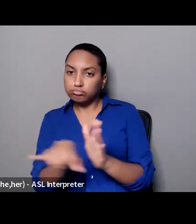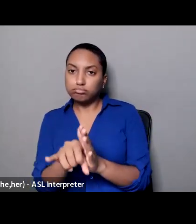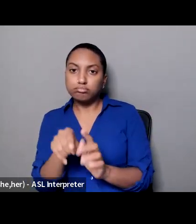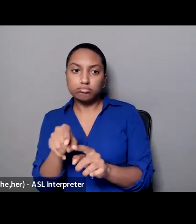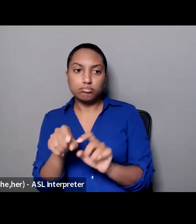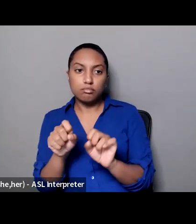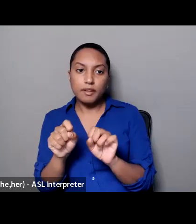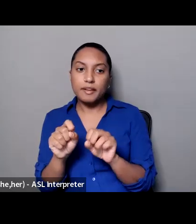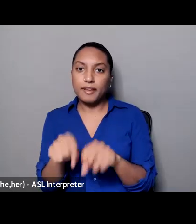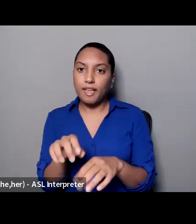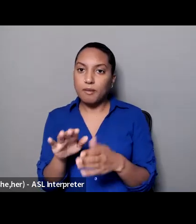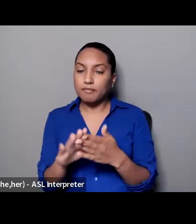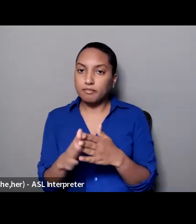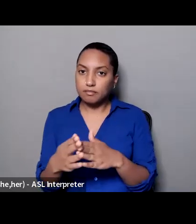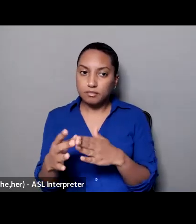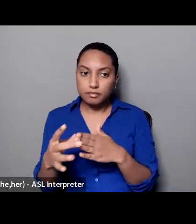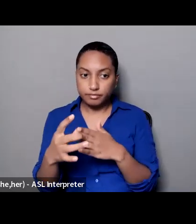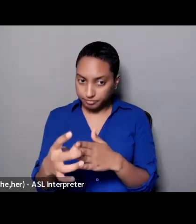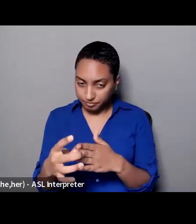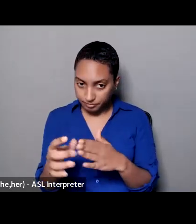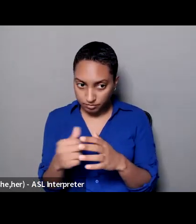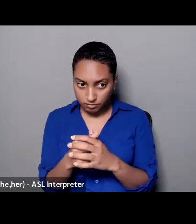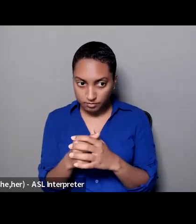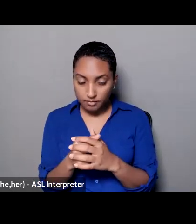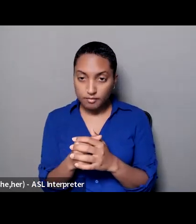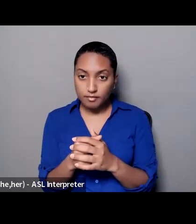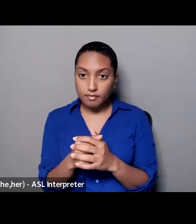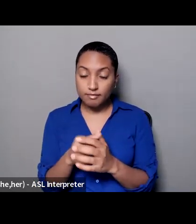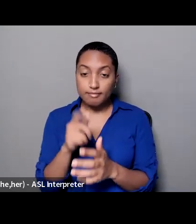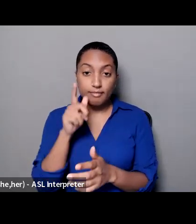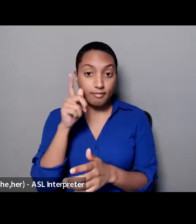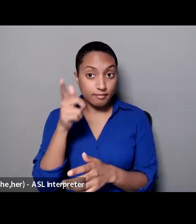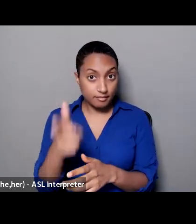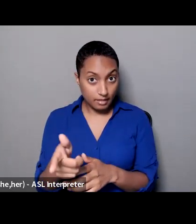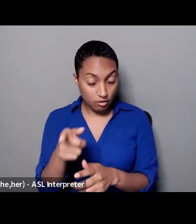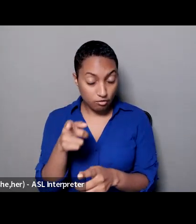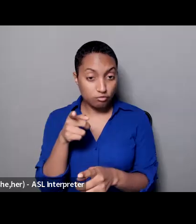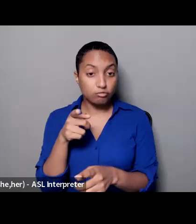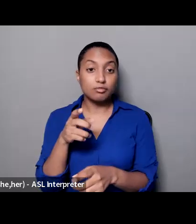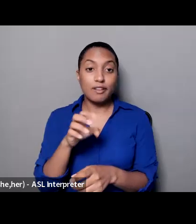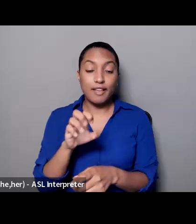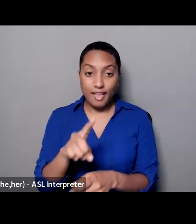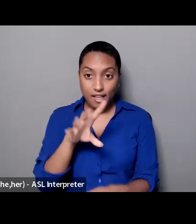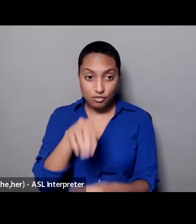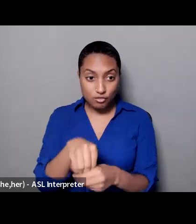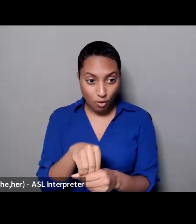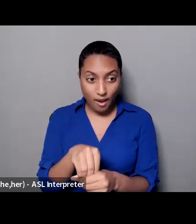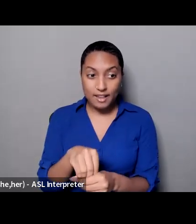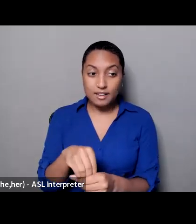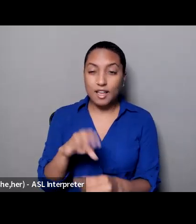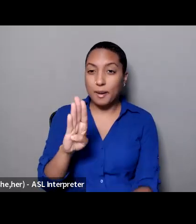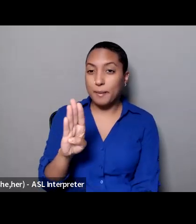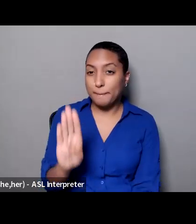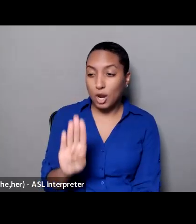Later, he became a member of a group called the Squaffy Quads at Berkeley and an